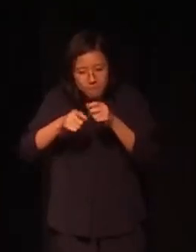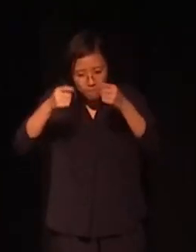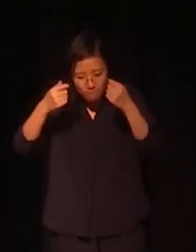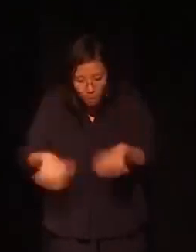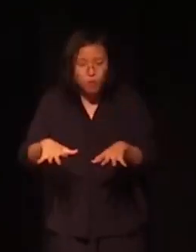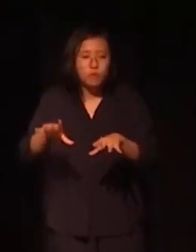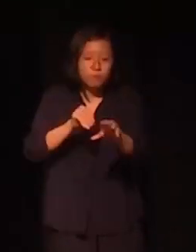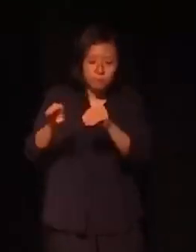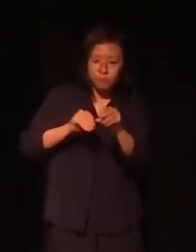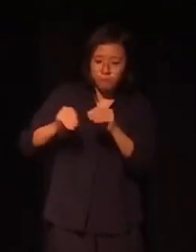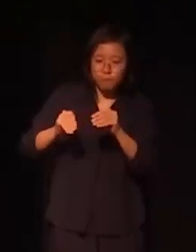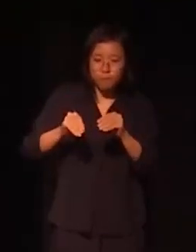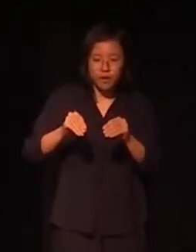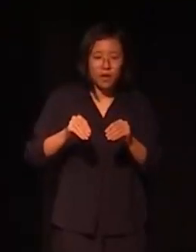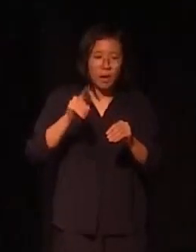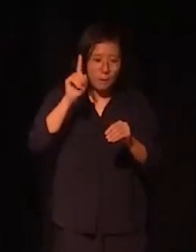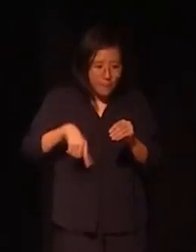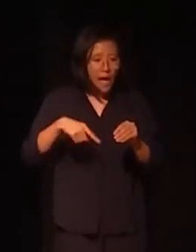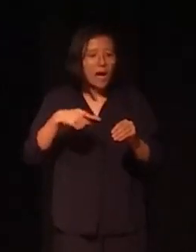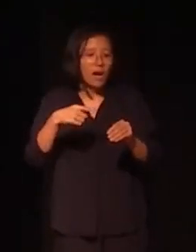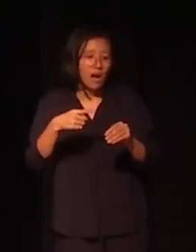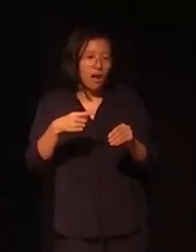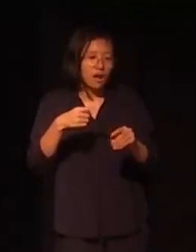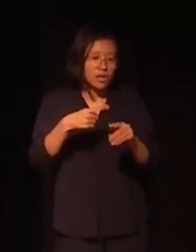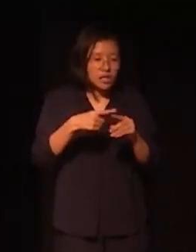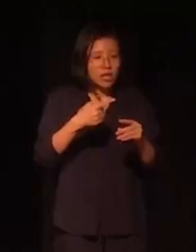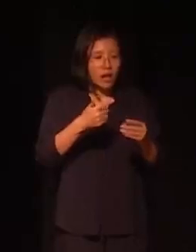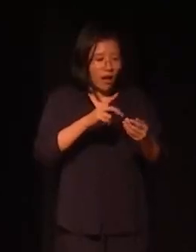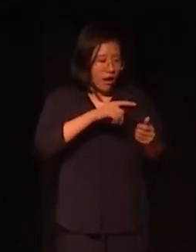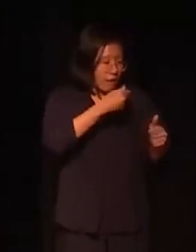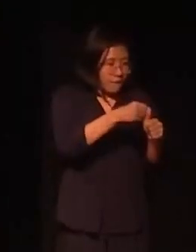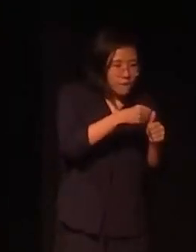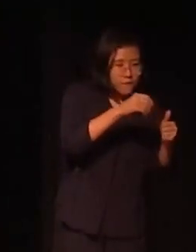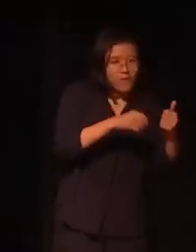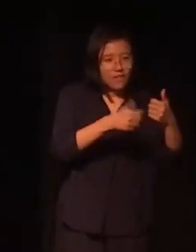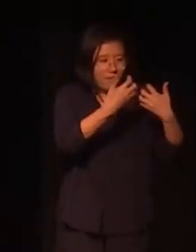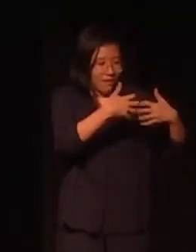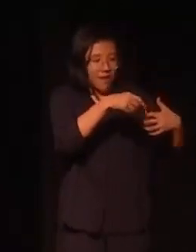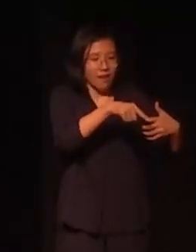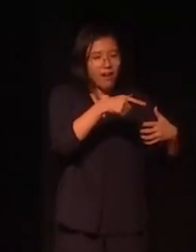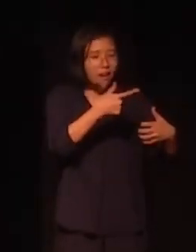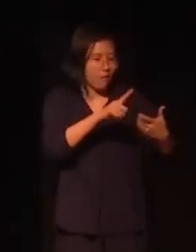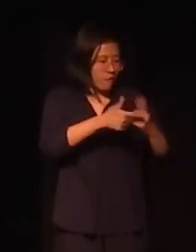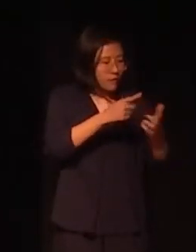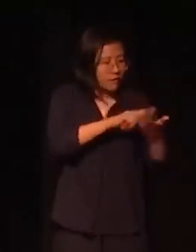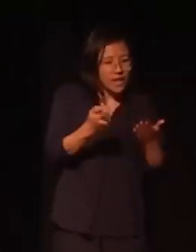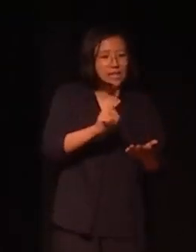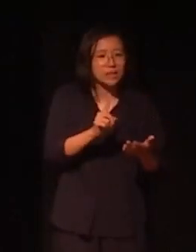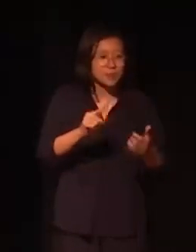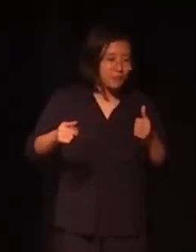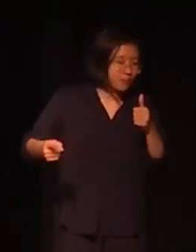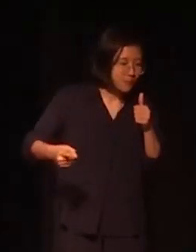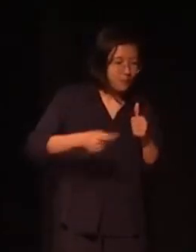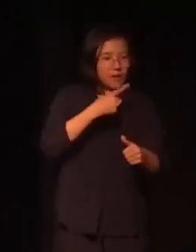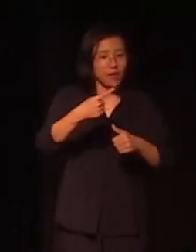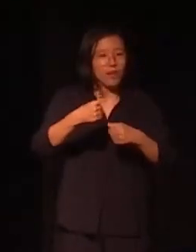to construct what we call the TransRecipe system. The first stage is